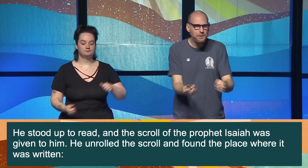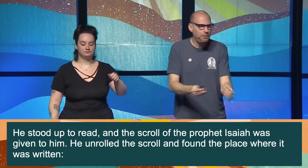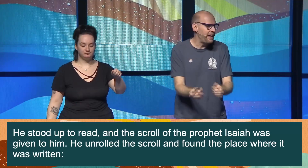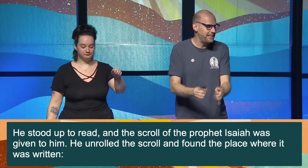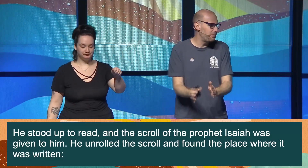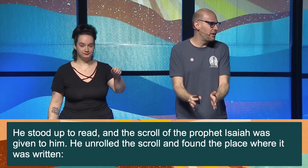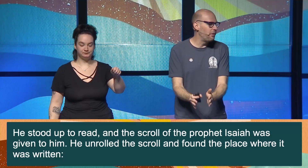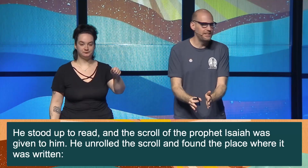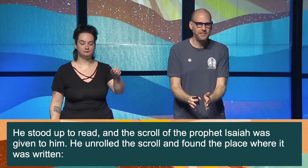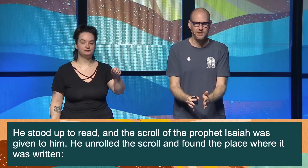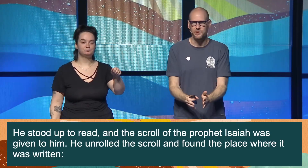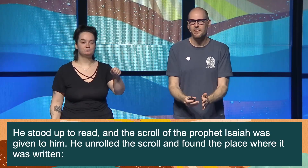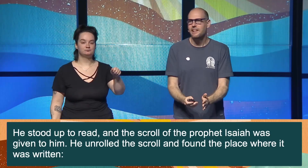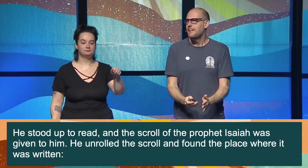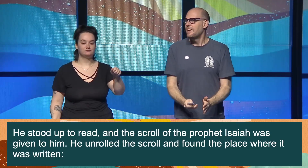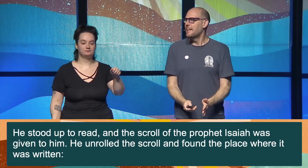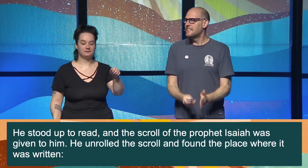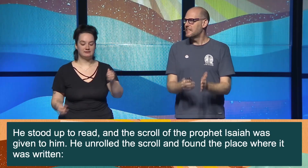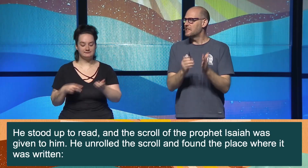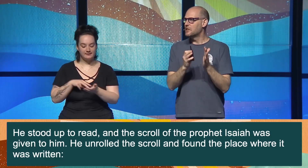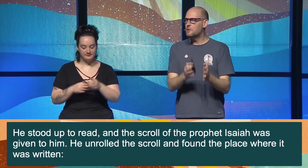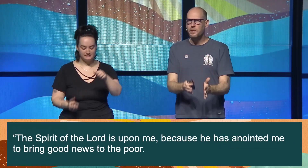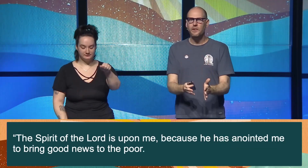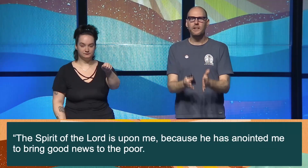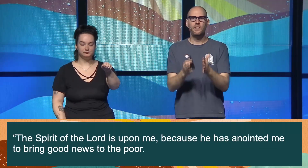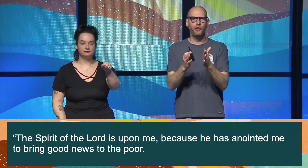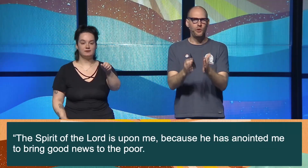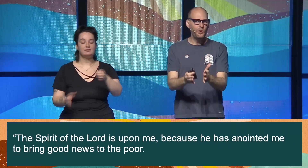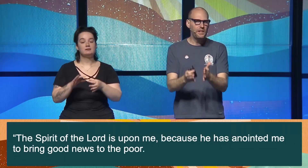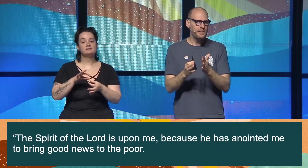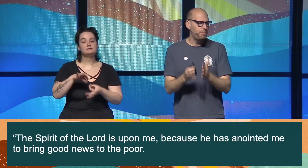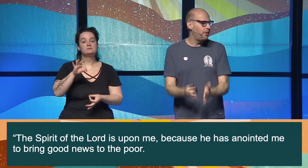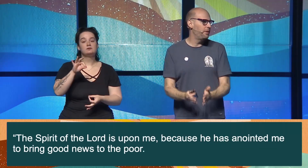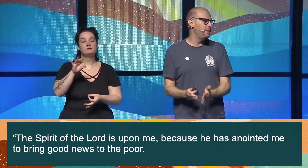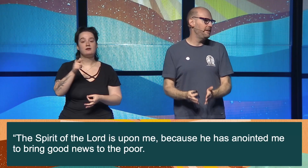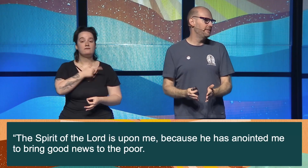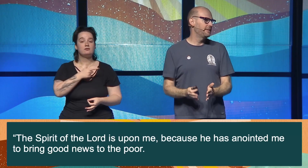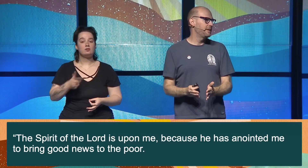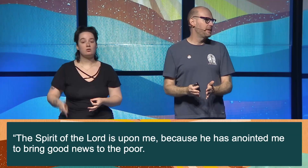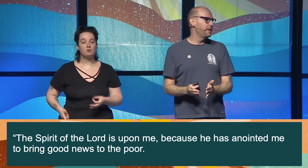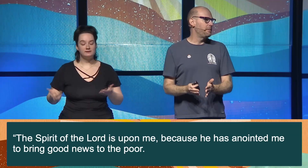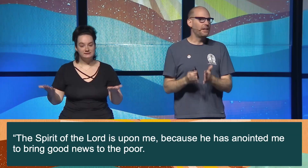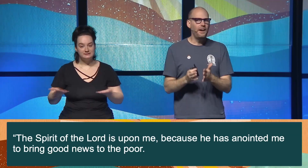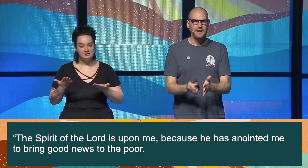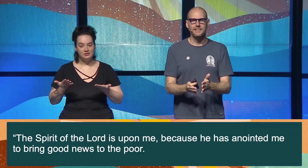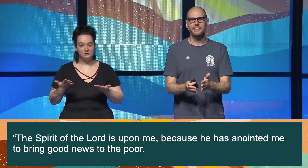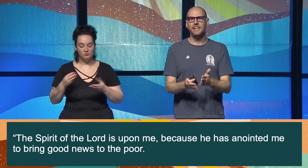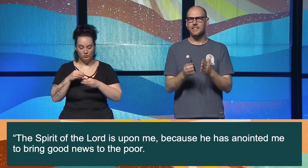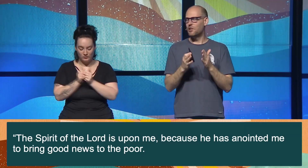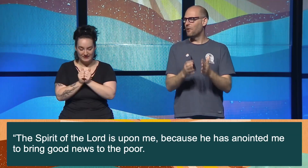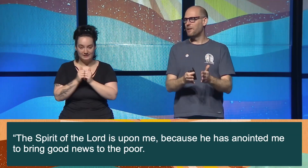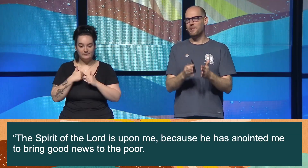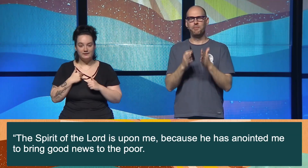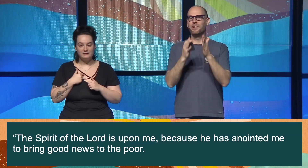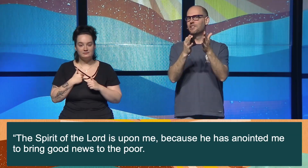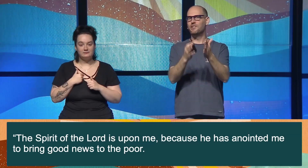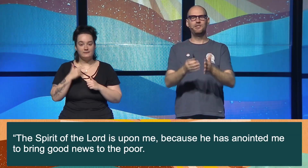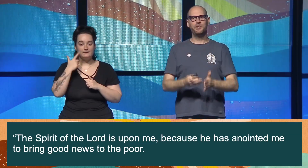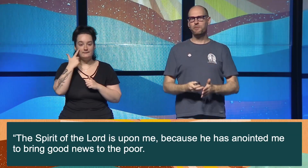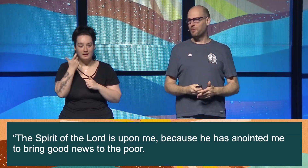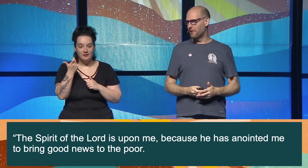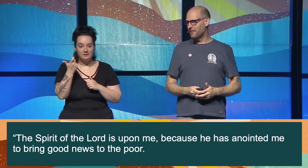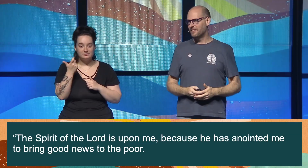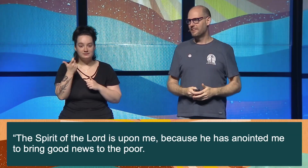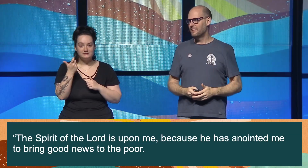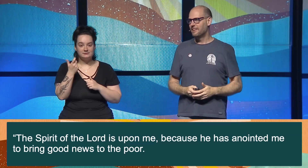he gets to the place where he wants to. And he says, "The Spirit of the Lord is upon me because he has anointed me to bring good